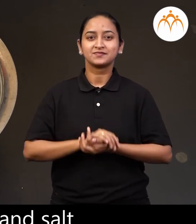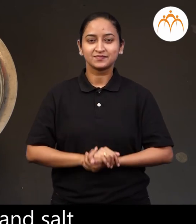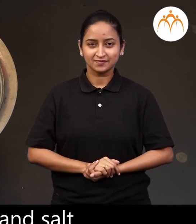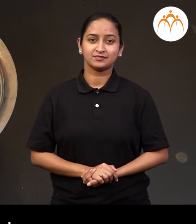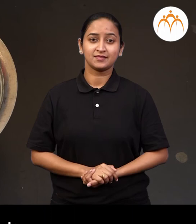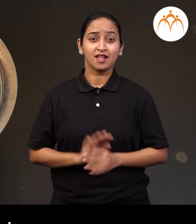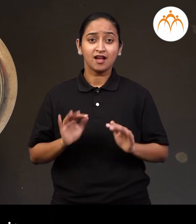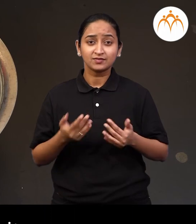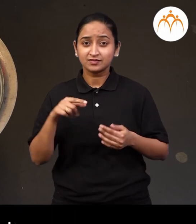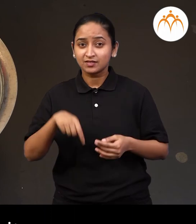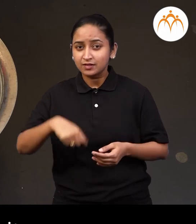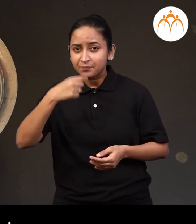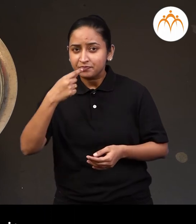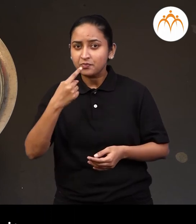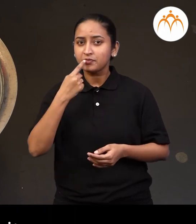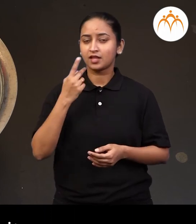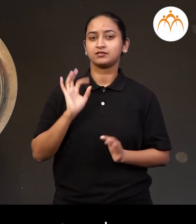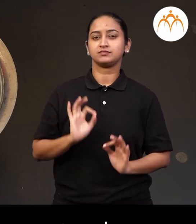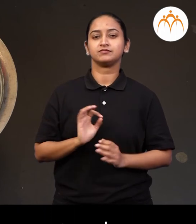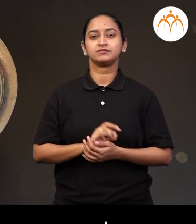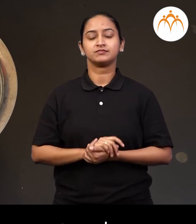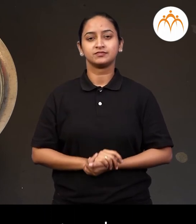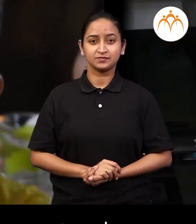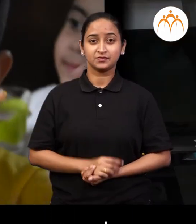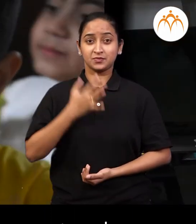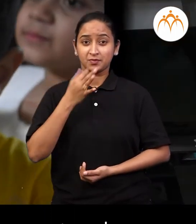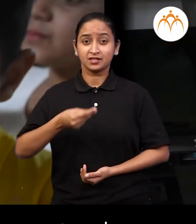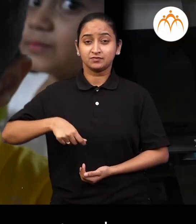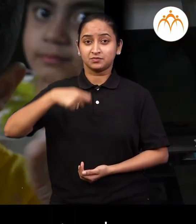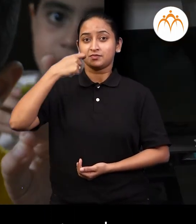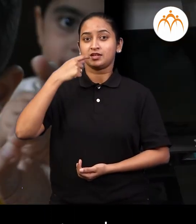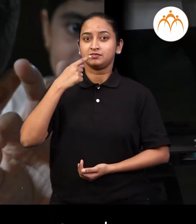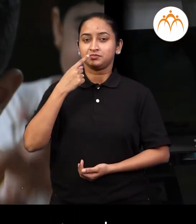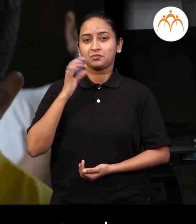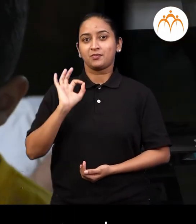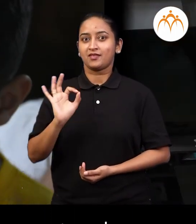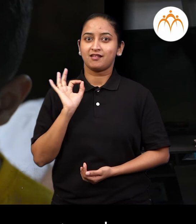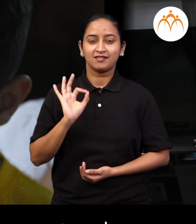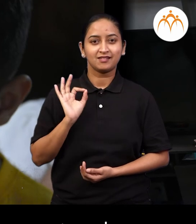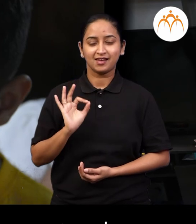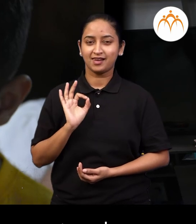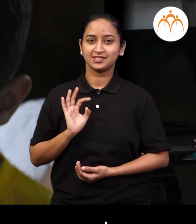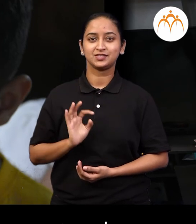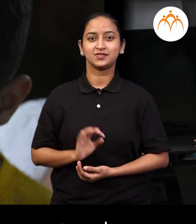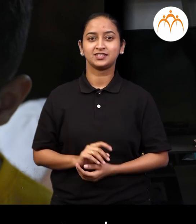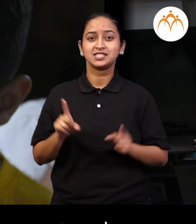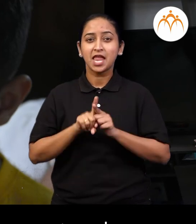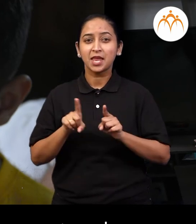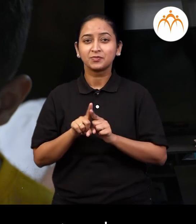Let us test it. Yummy! The taste is nice, sweet and